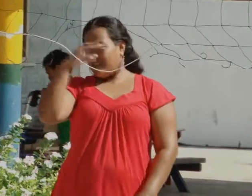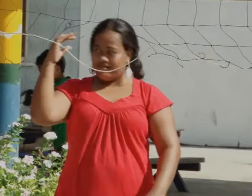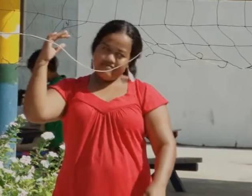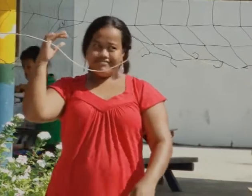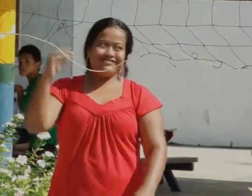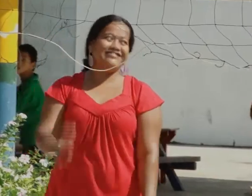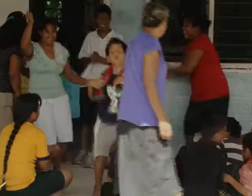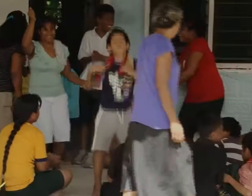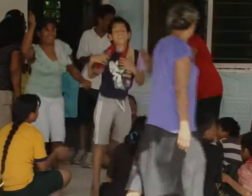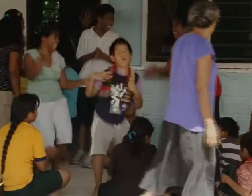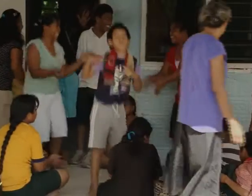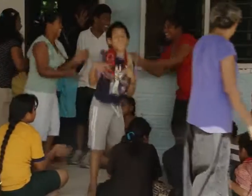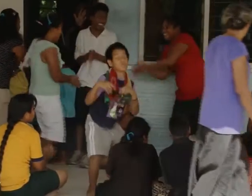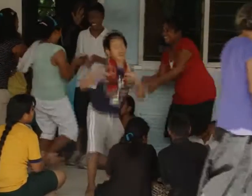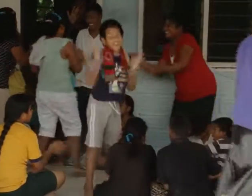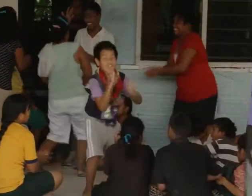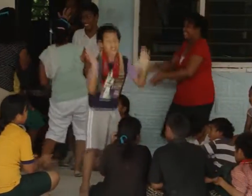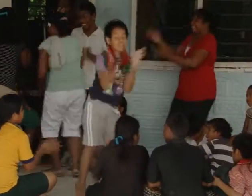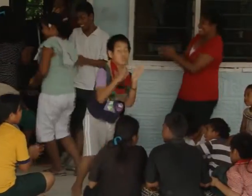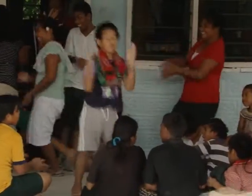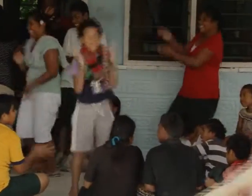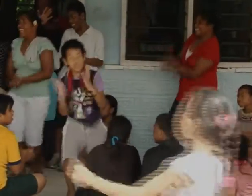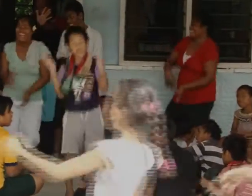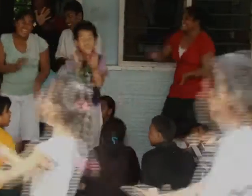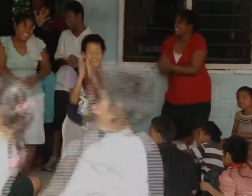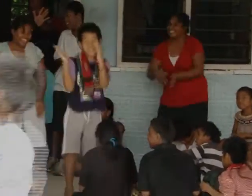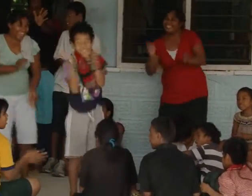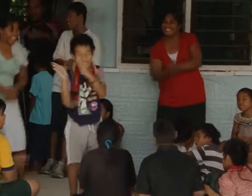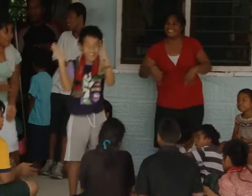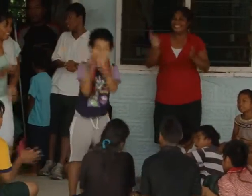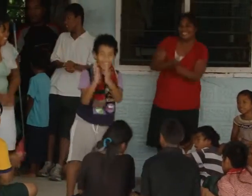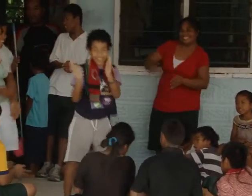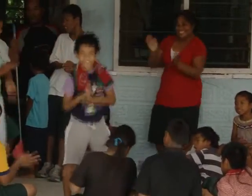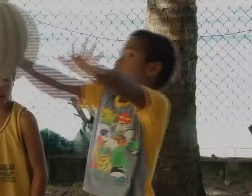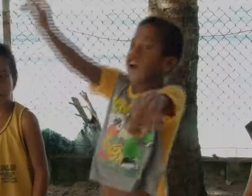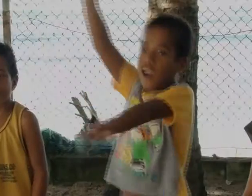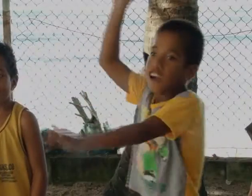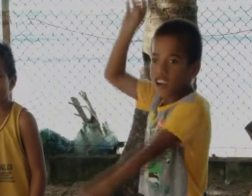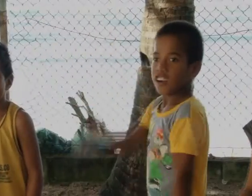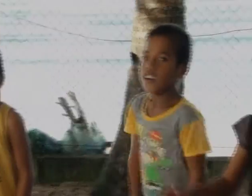Our school is a very happy place, and we have many children with different